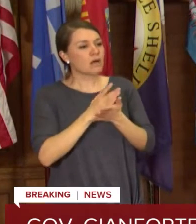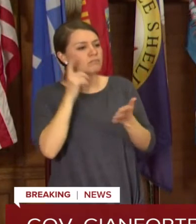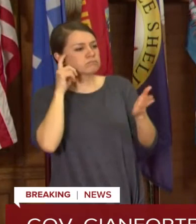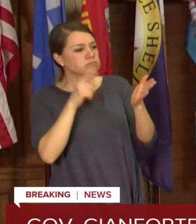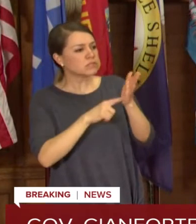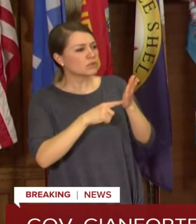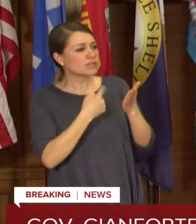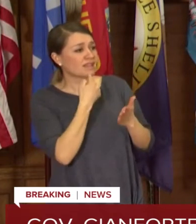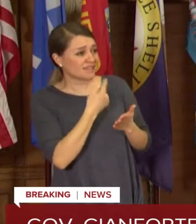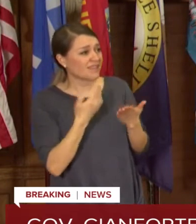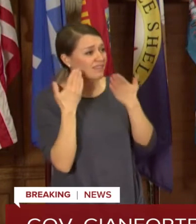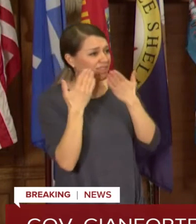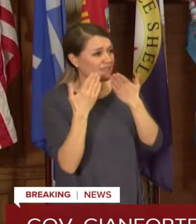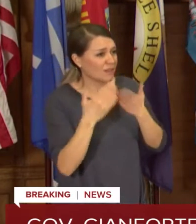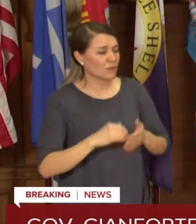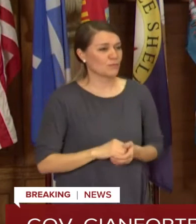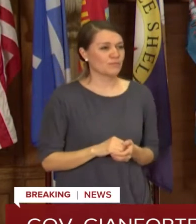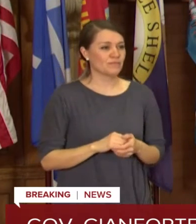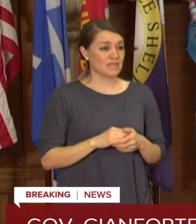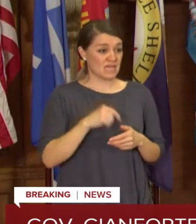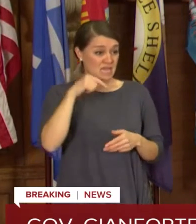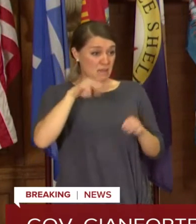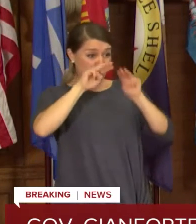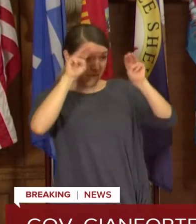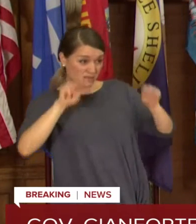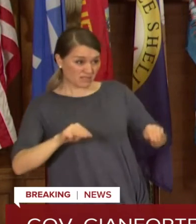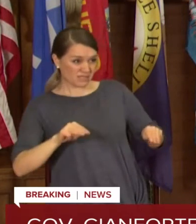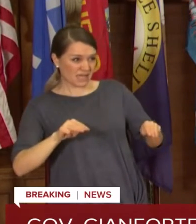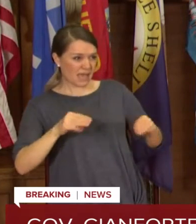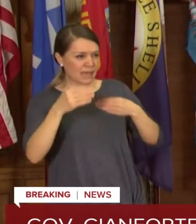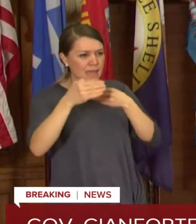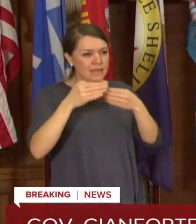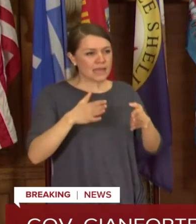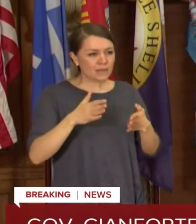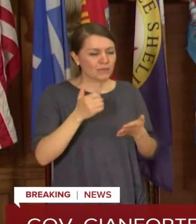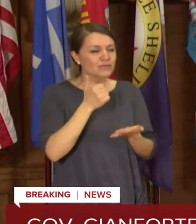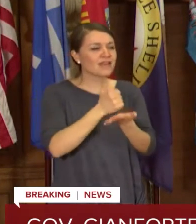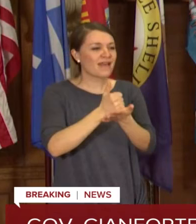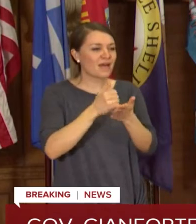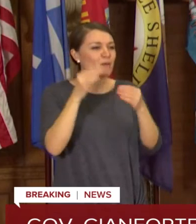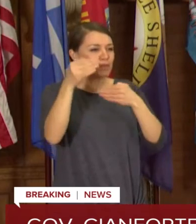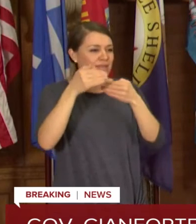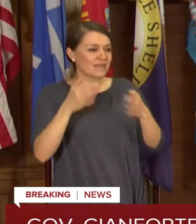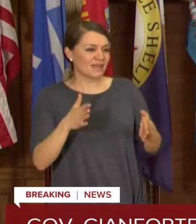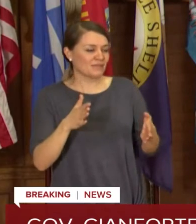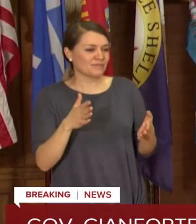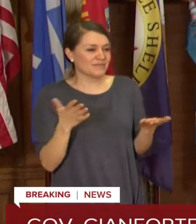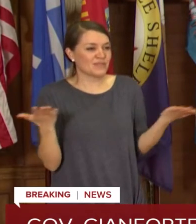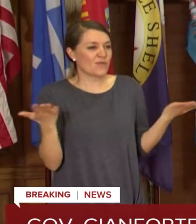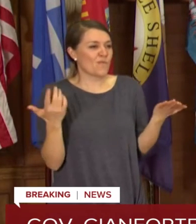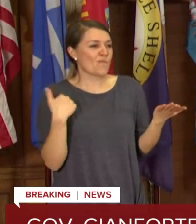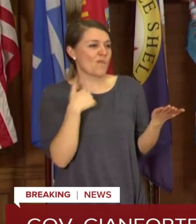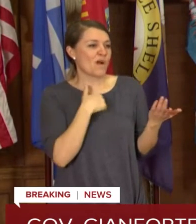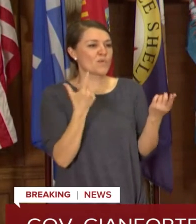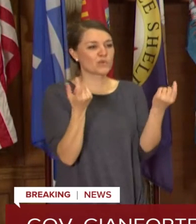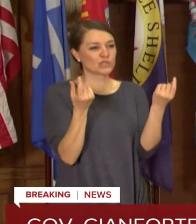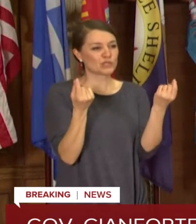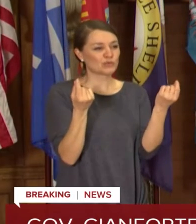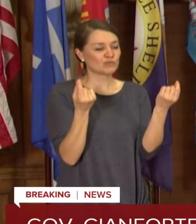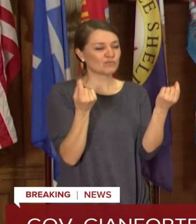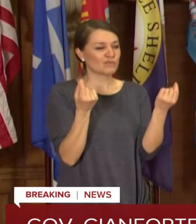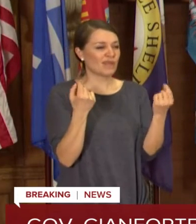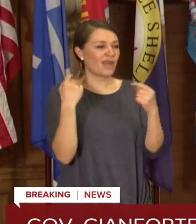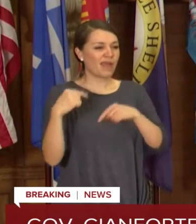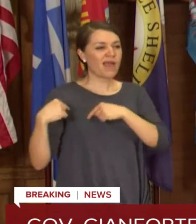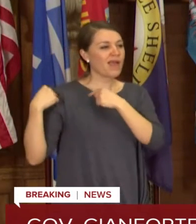you. In Montana, neighbors help neighbors. It's what we do, and it's what we've